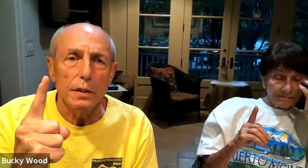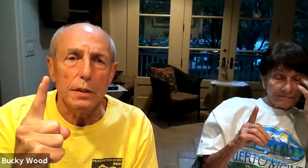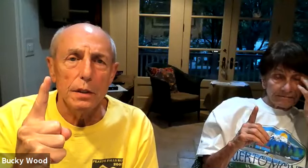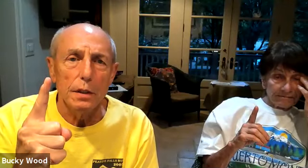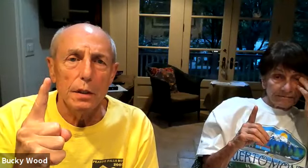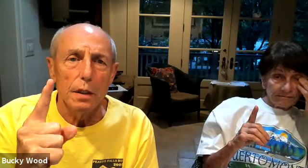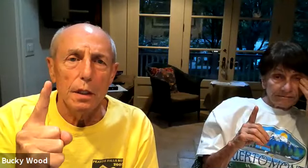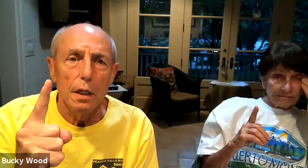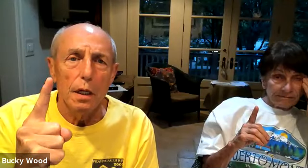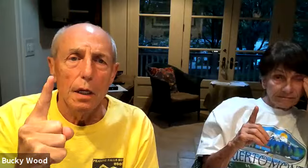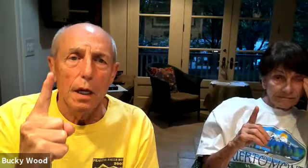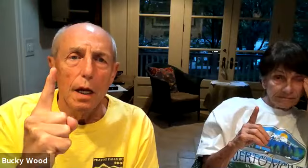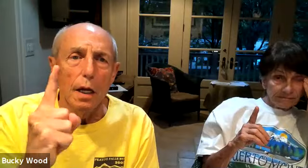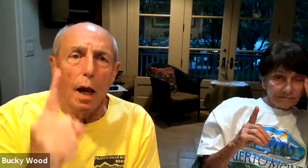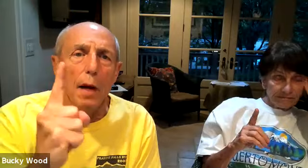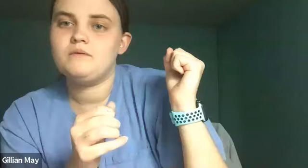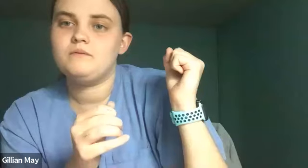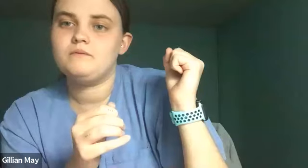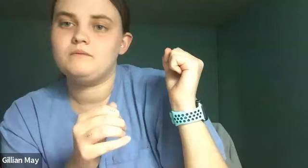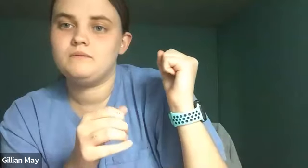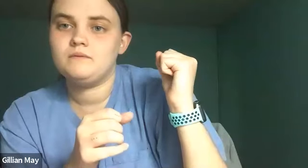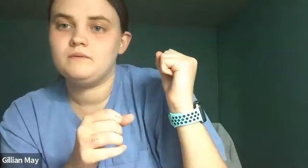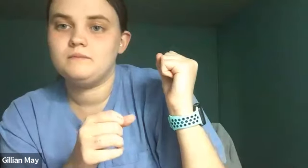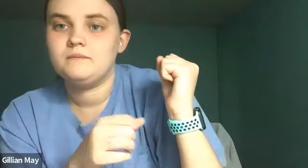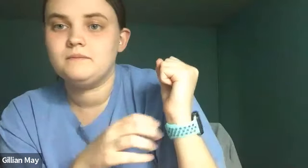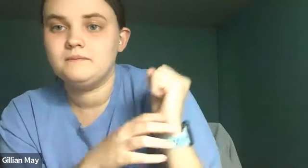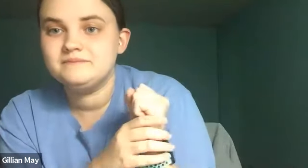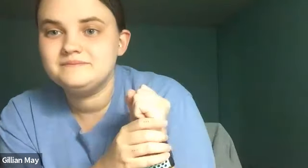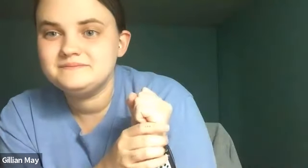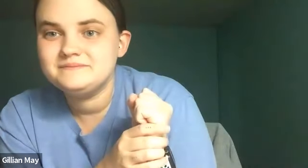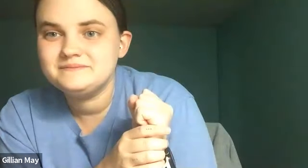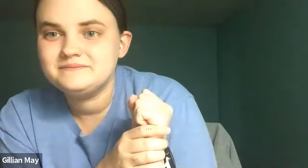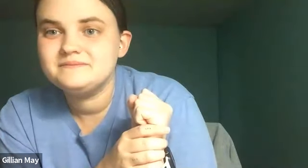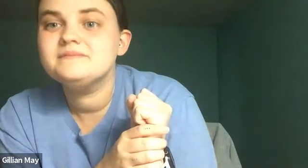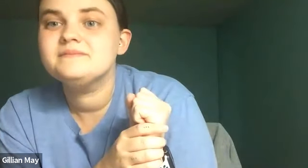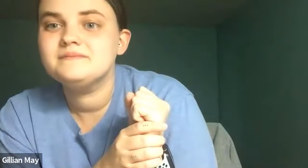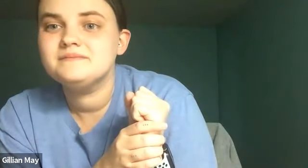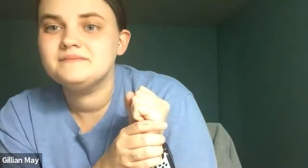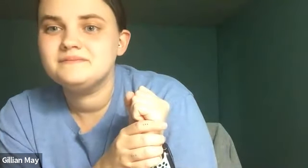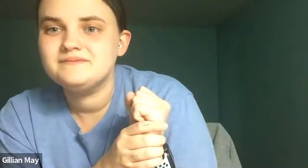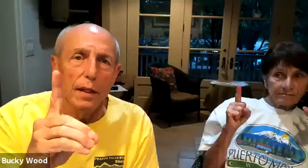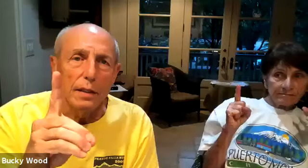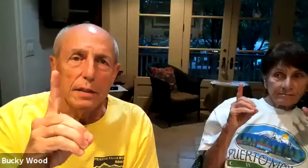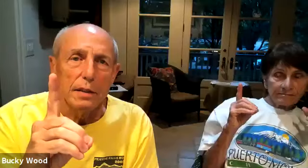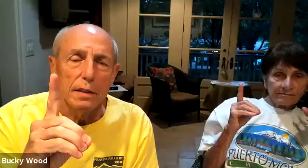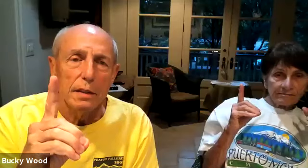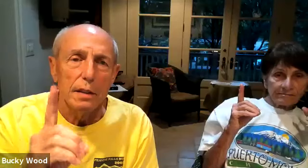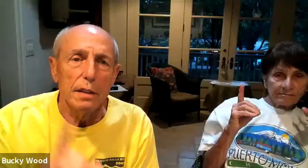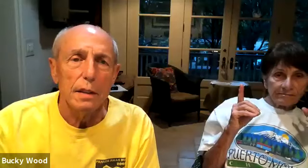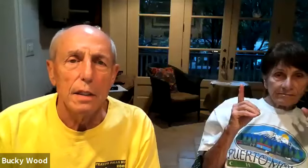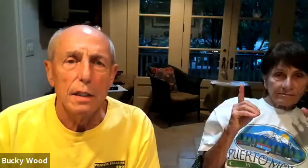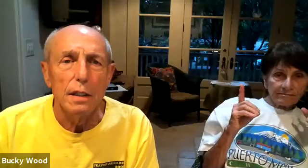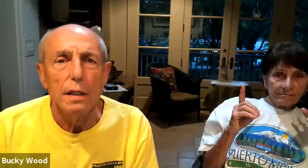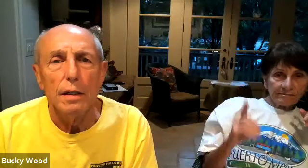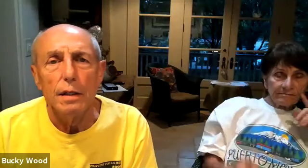fist. So I guess the difference in this and this. oh, okay.